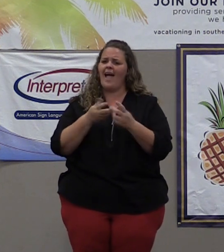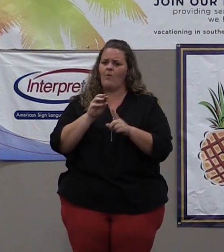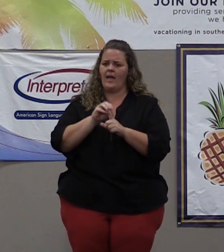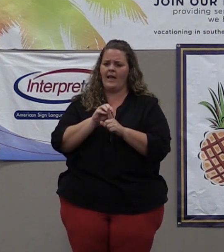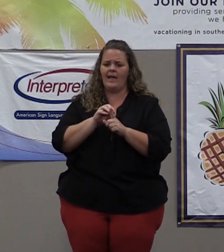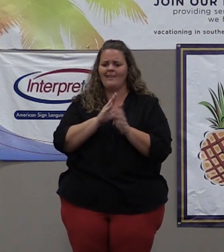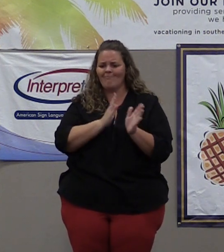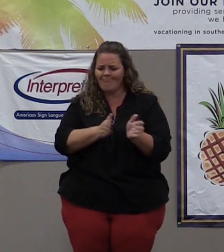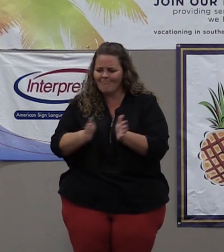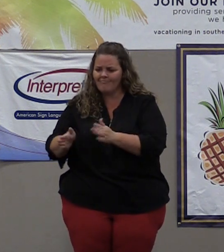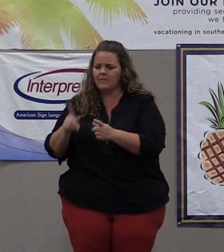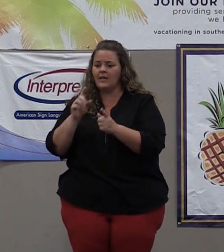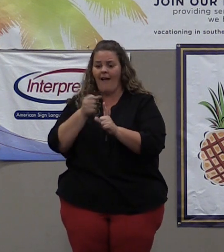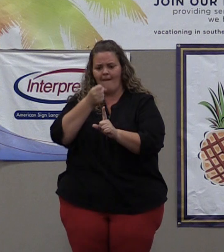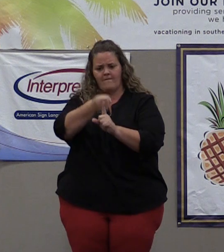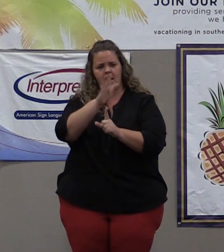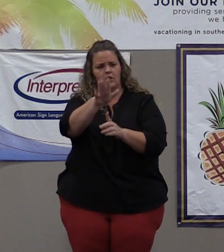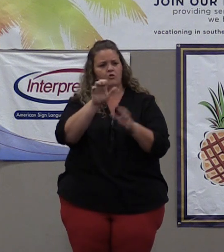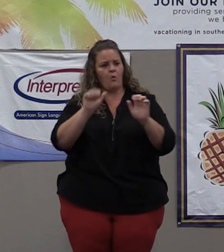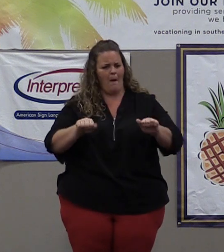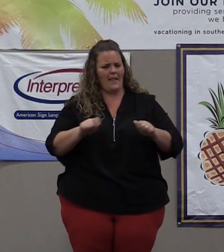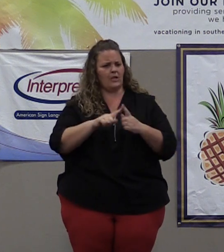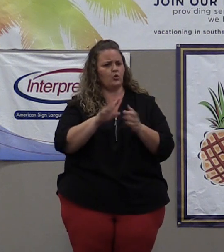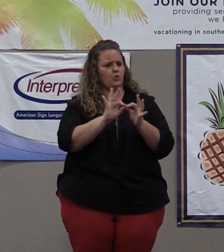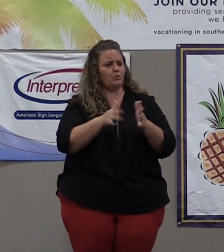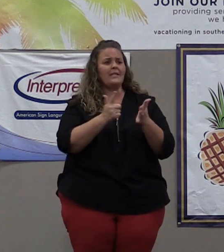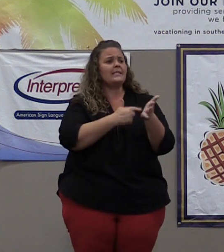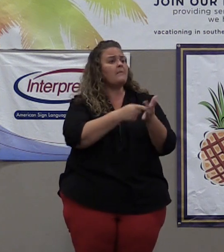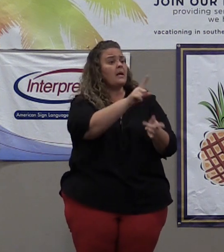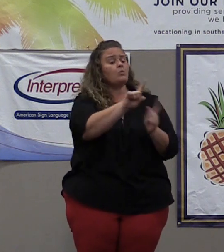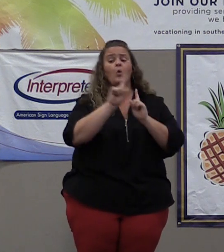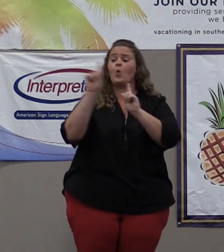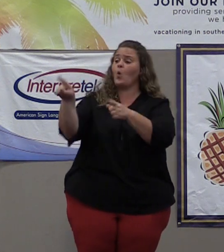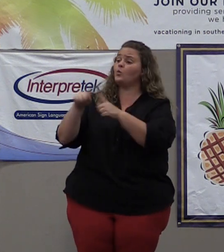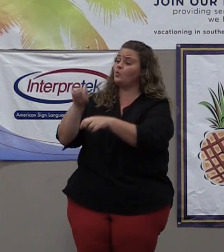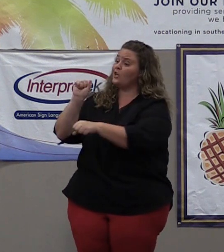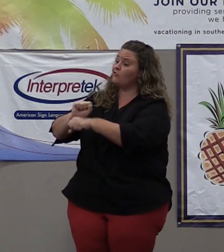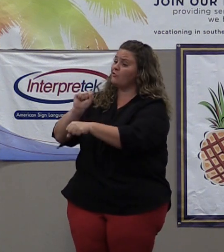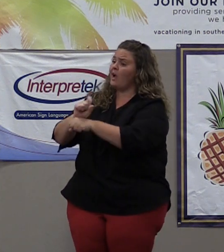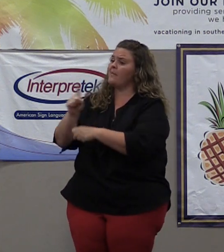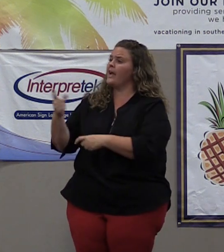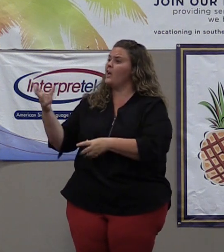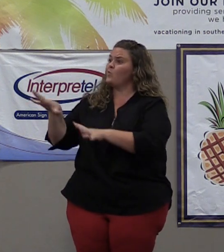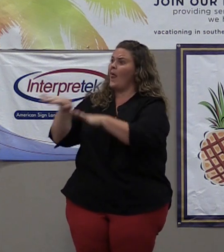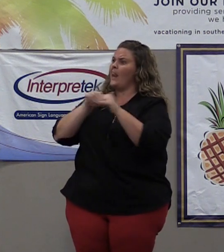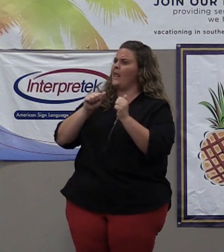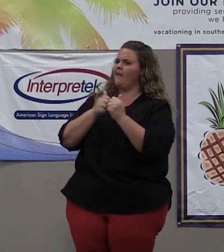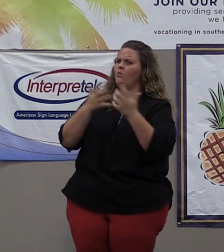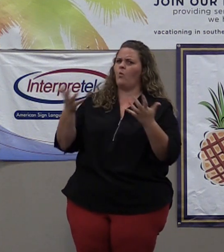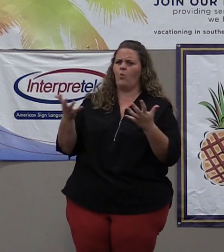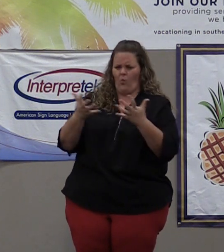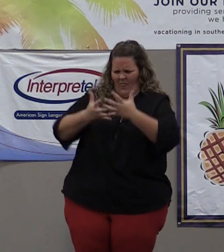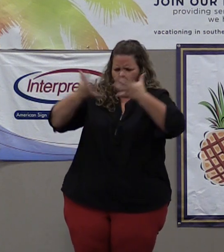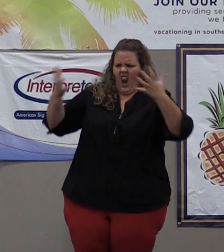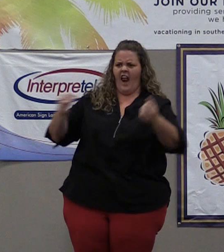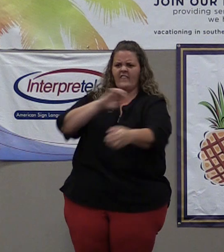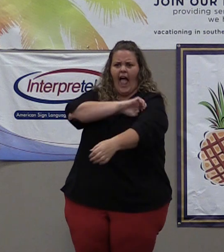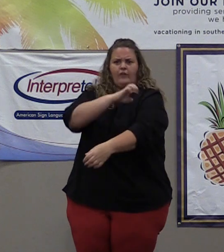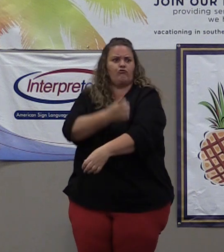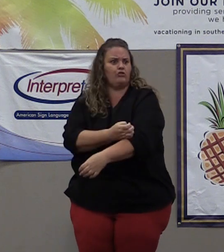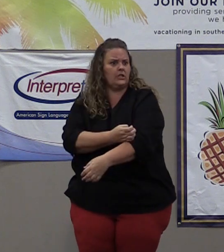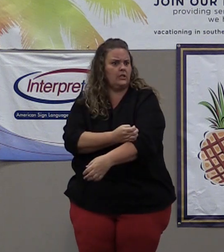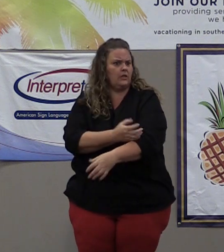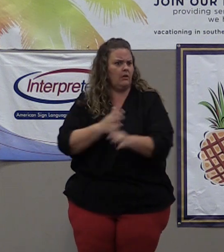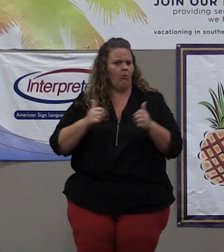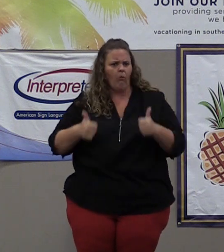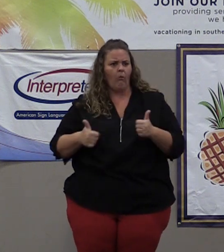your capacity to interpret. There are times where you just go to an interpreting job and you come out with so much energy. And then there are other